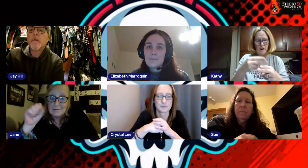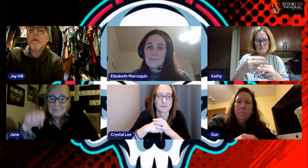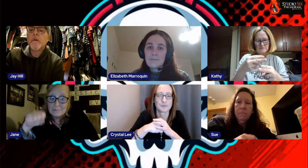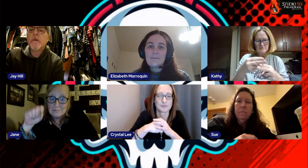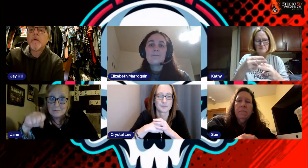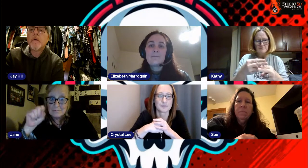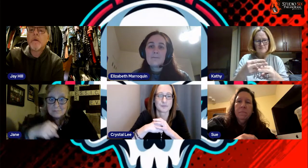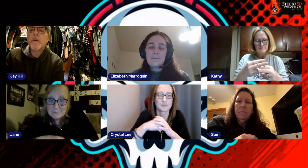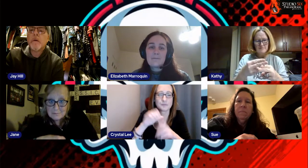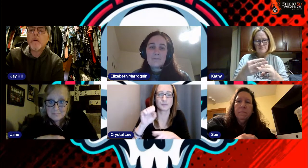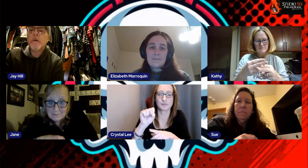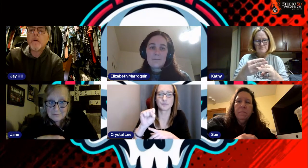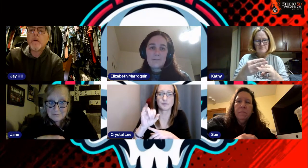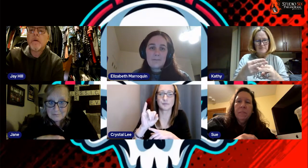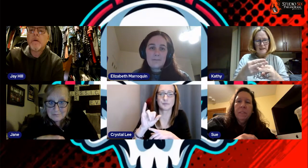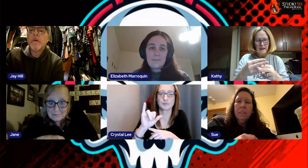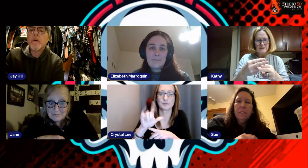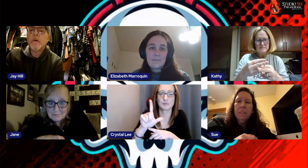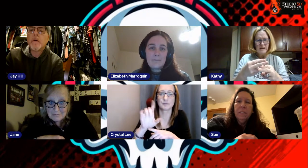What's it called?